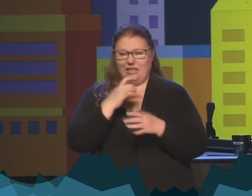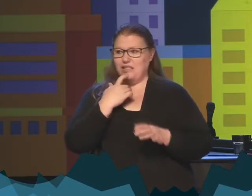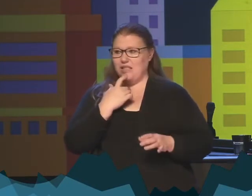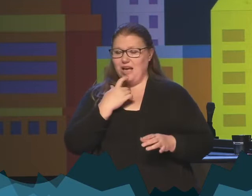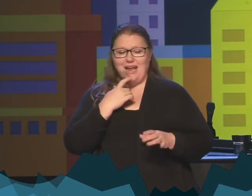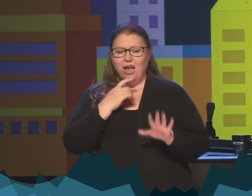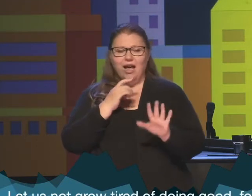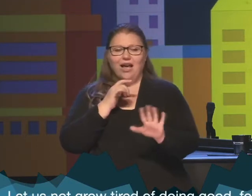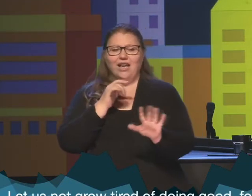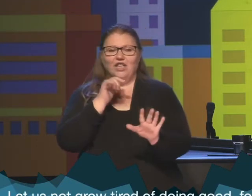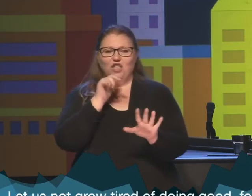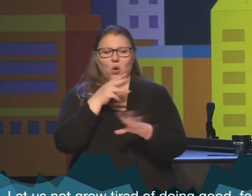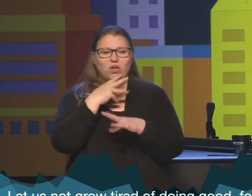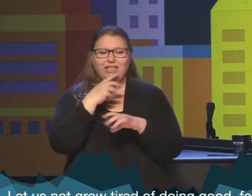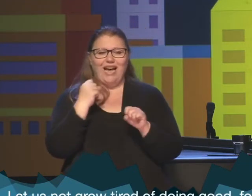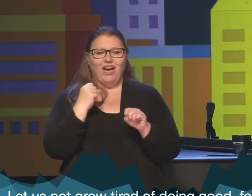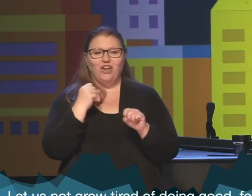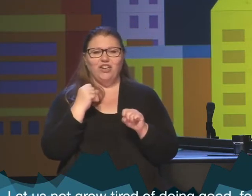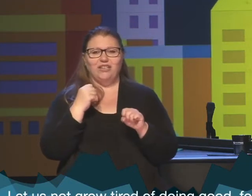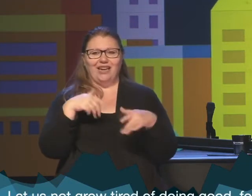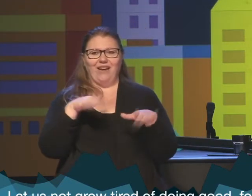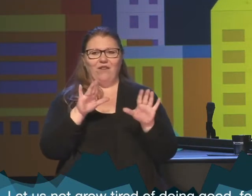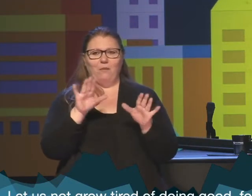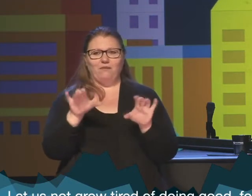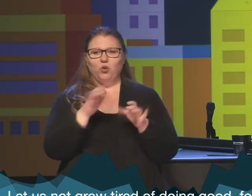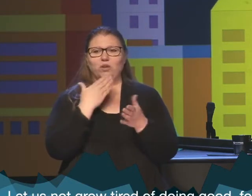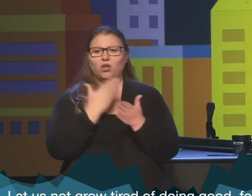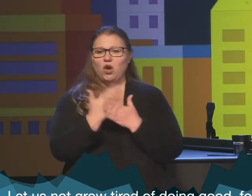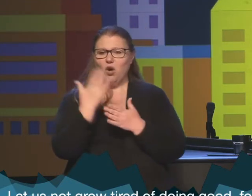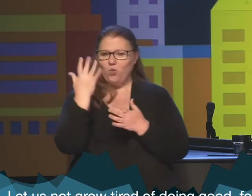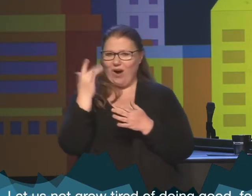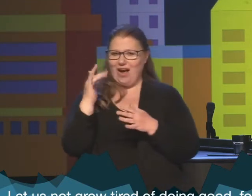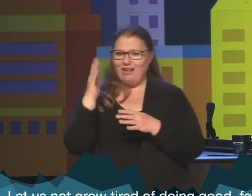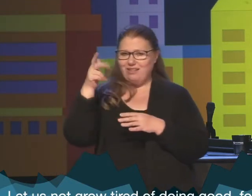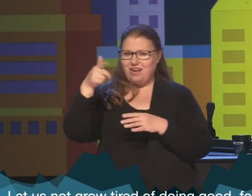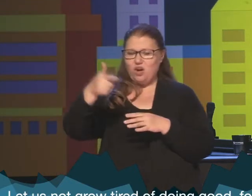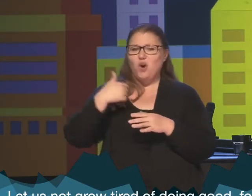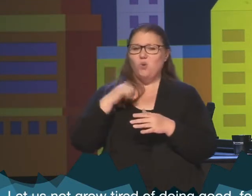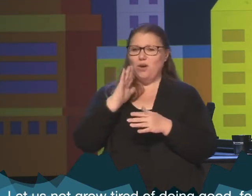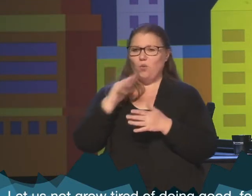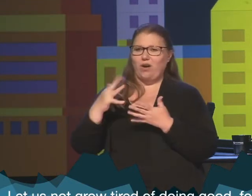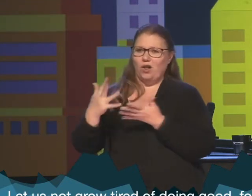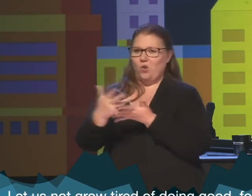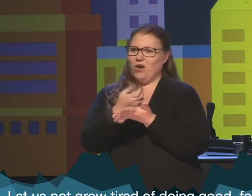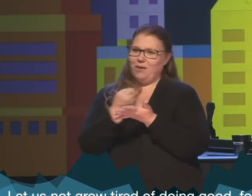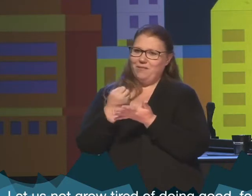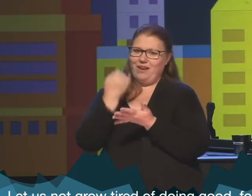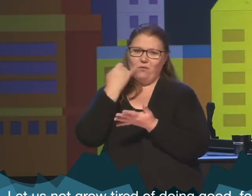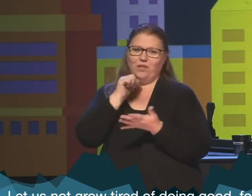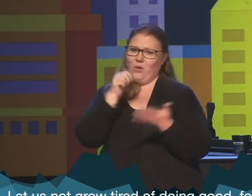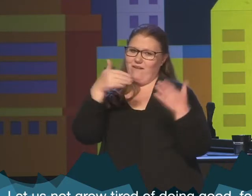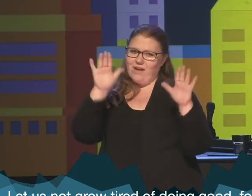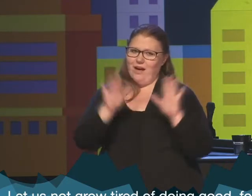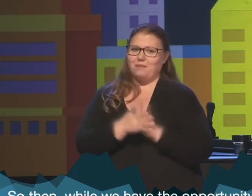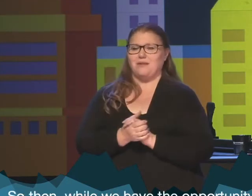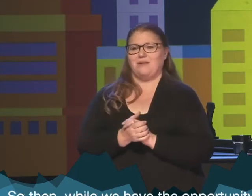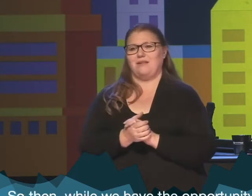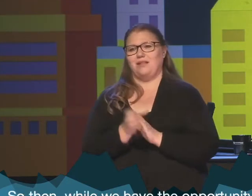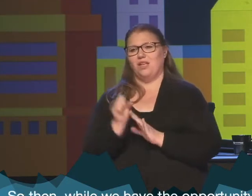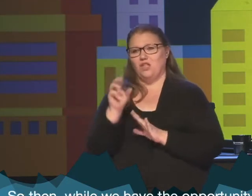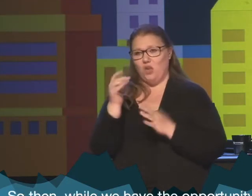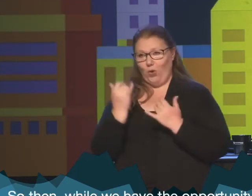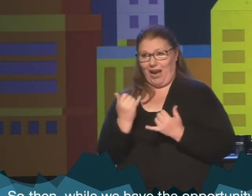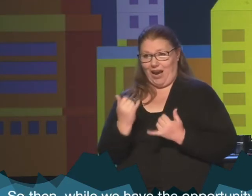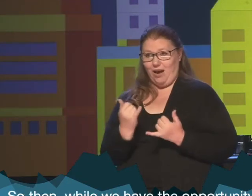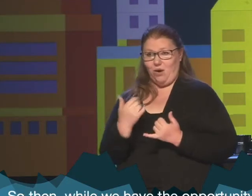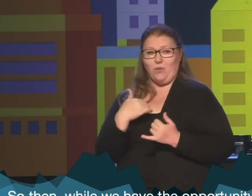let's not grow tired of doing good, for in due time we shall reap our harvest if we don't give up. So then, while we